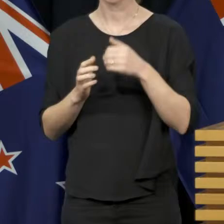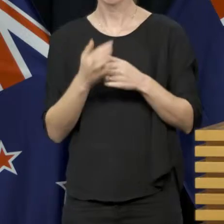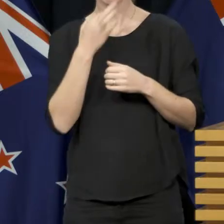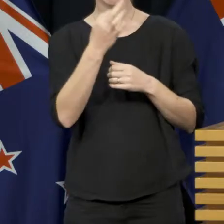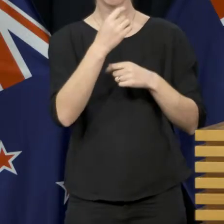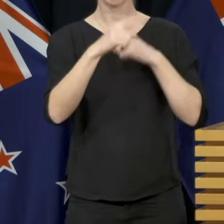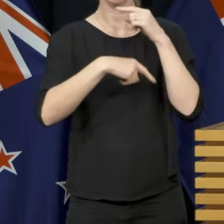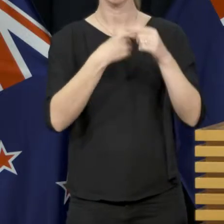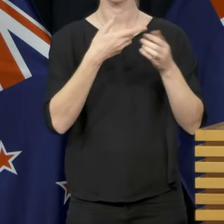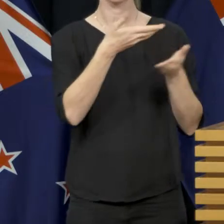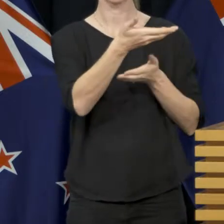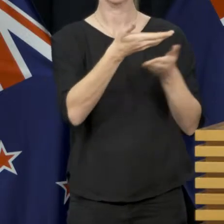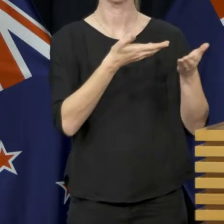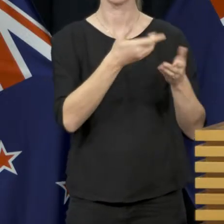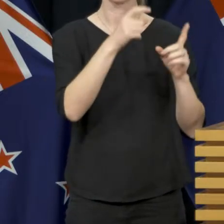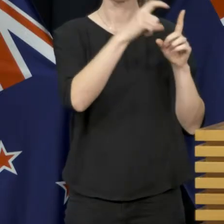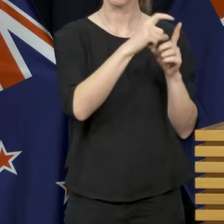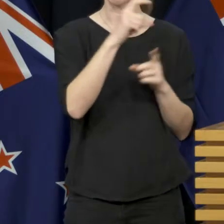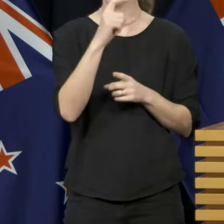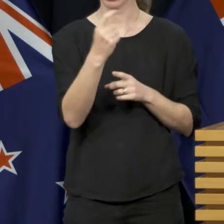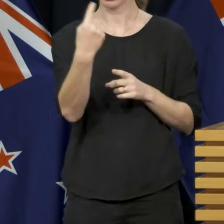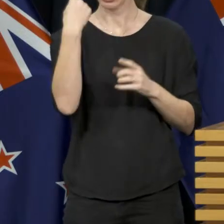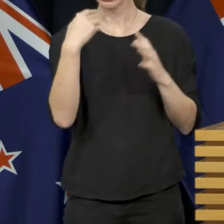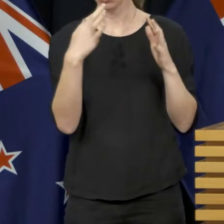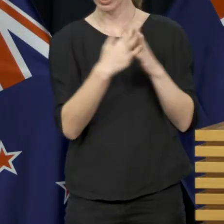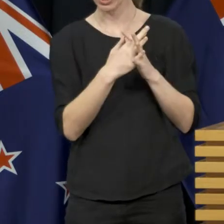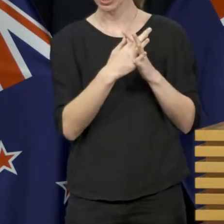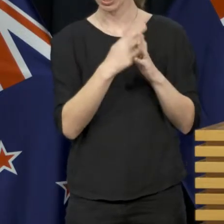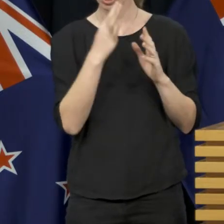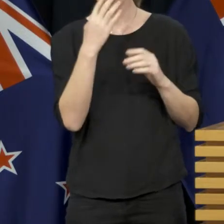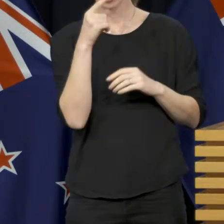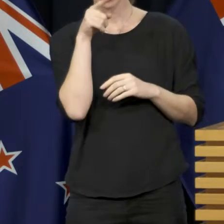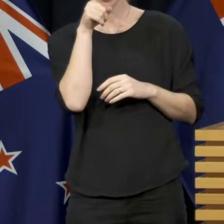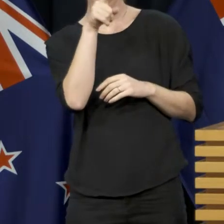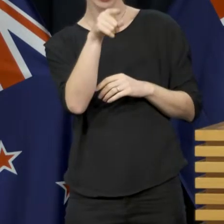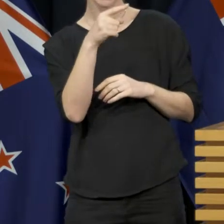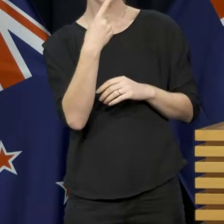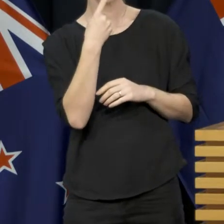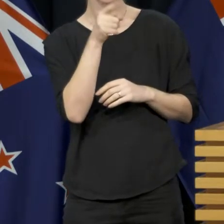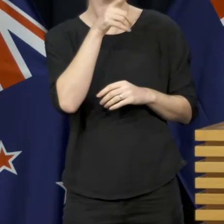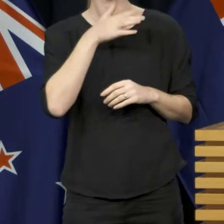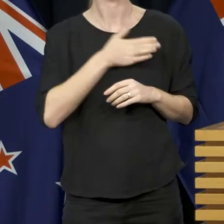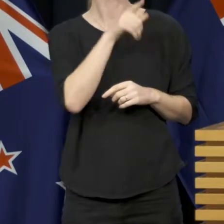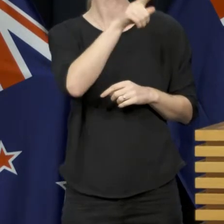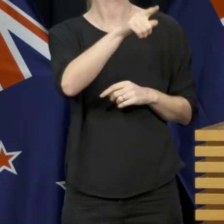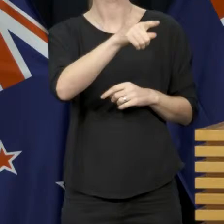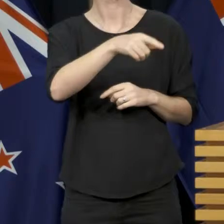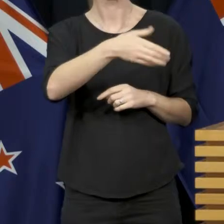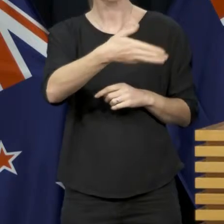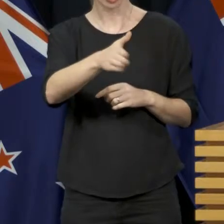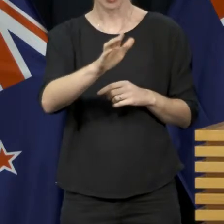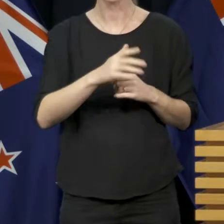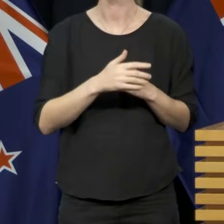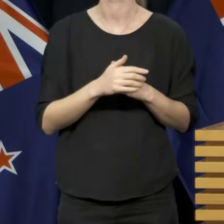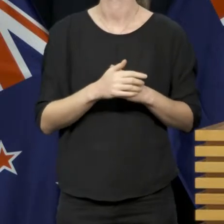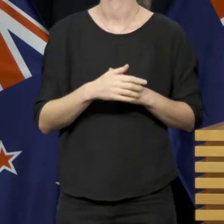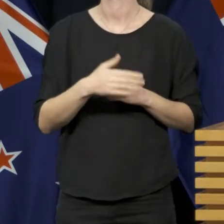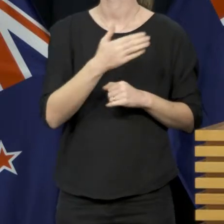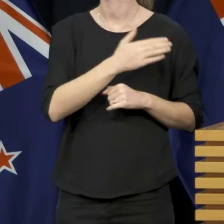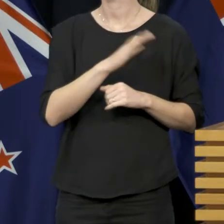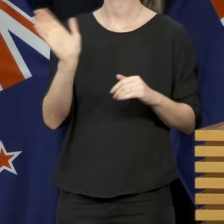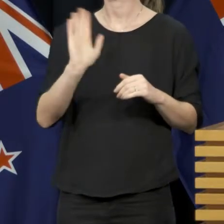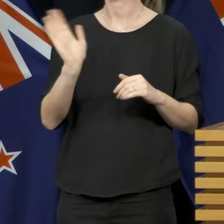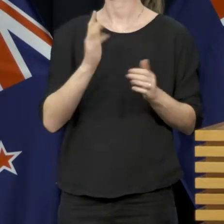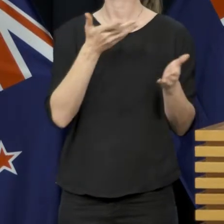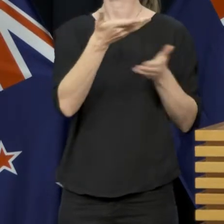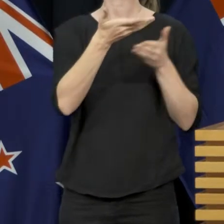Clark last week, did you in any way insinuate or suggest to him that you wanted him to offer his resignation? It was a very